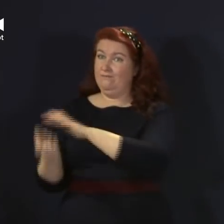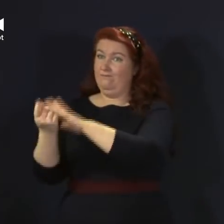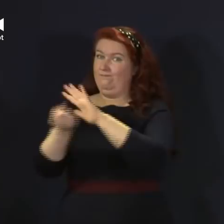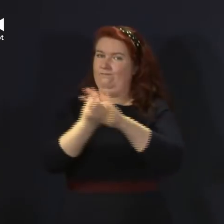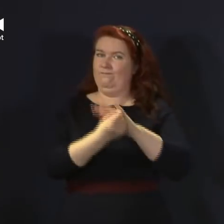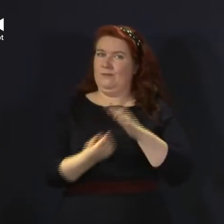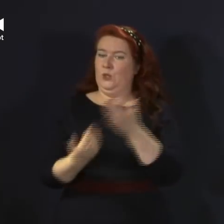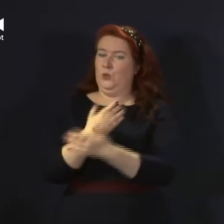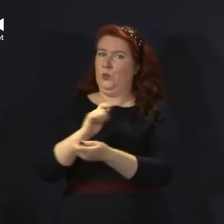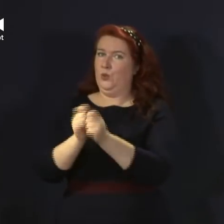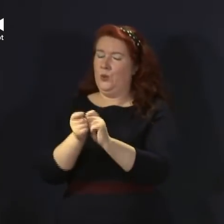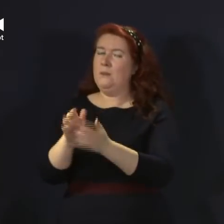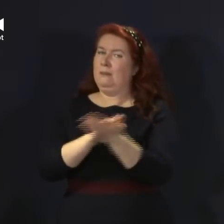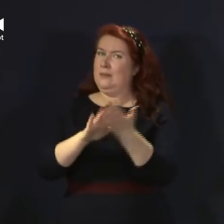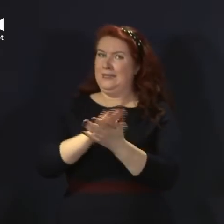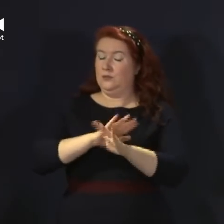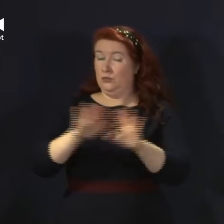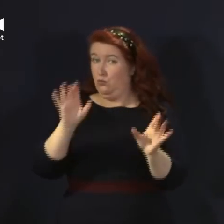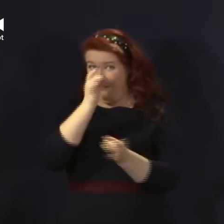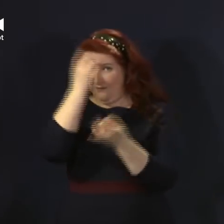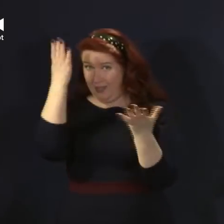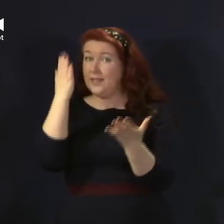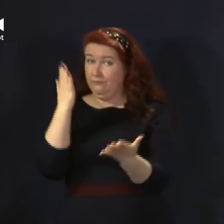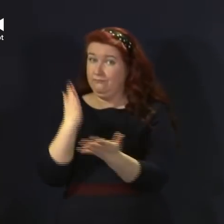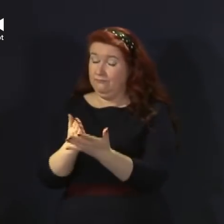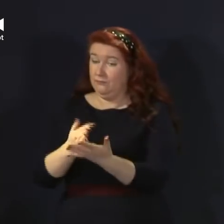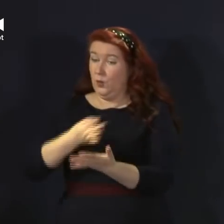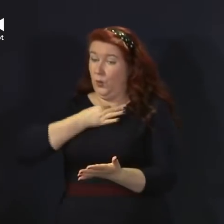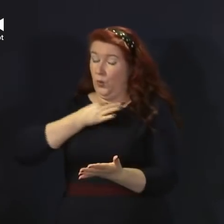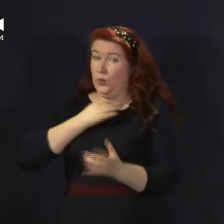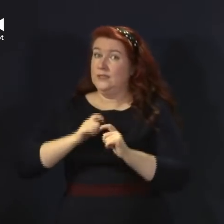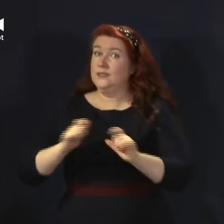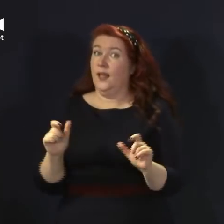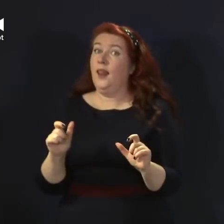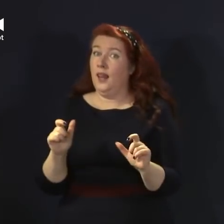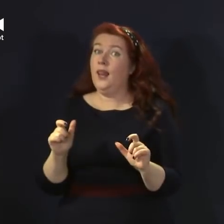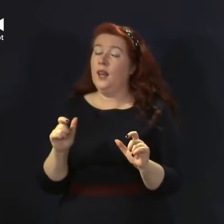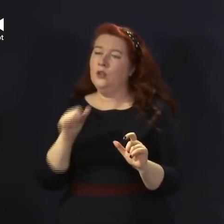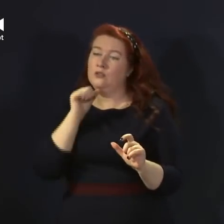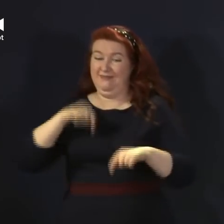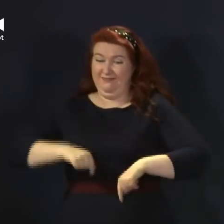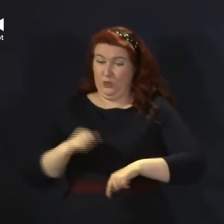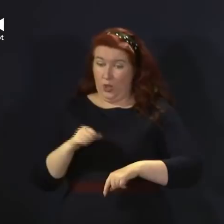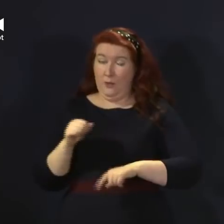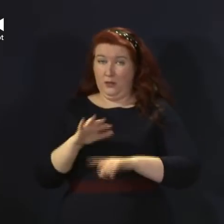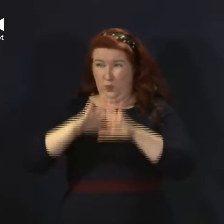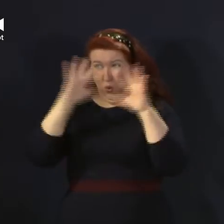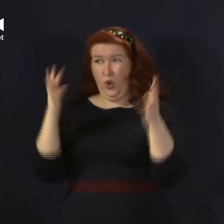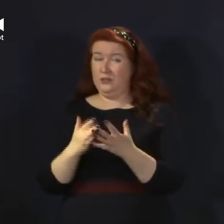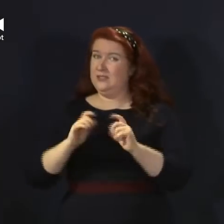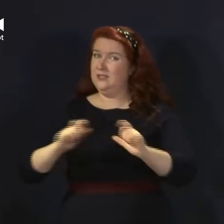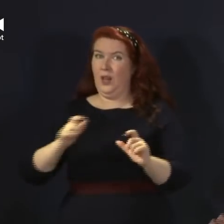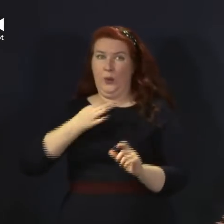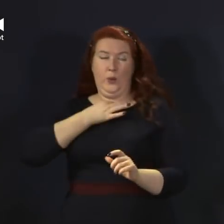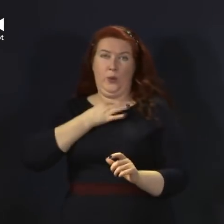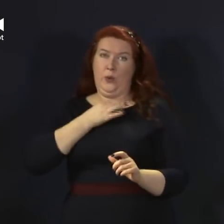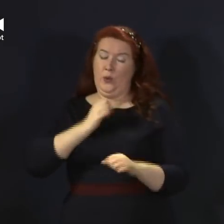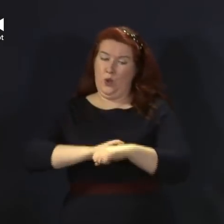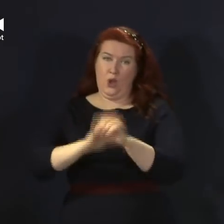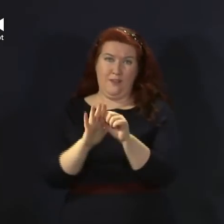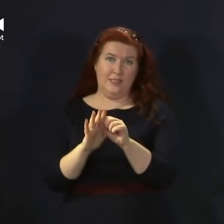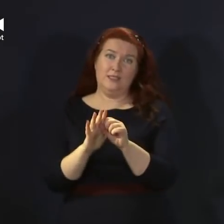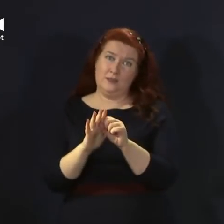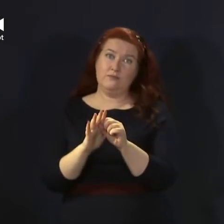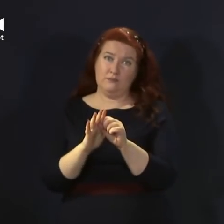that the virus remains a very real threat, not just here in Scotland, but of course across the world. And notwithstanding the changes I